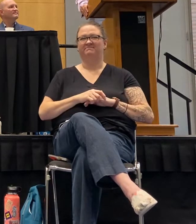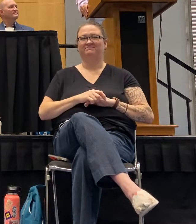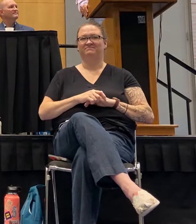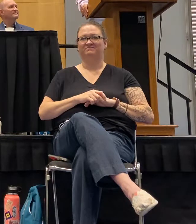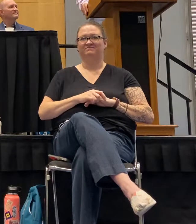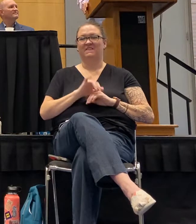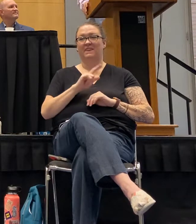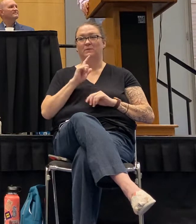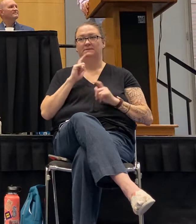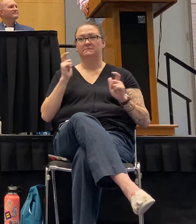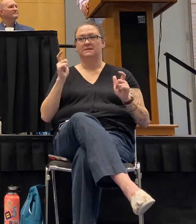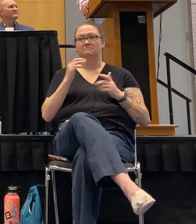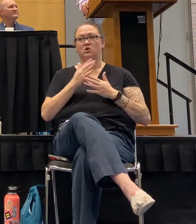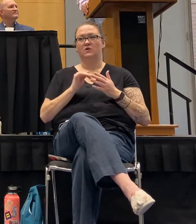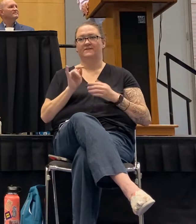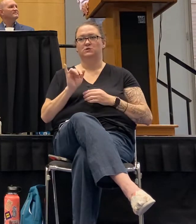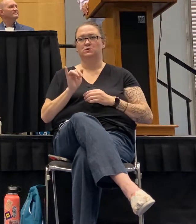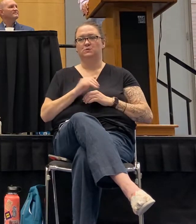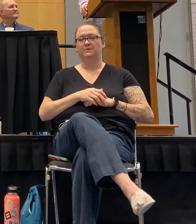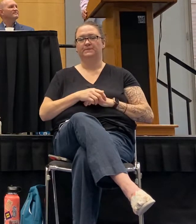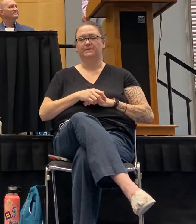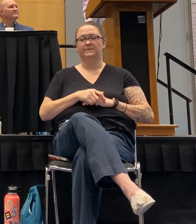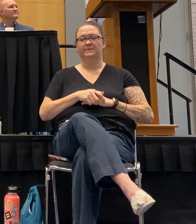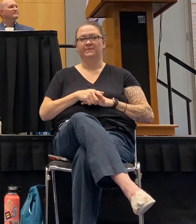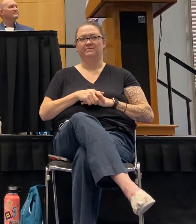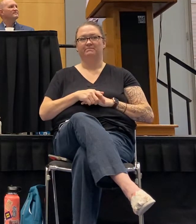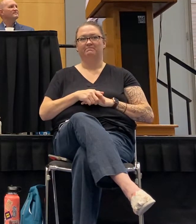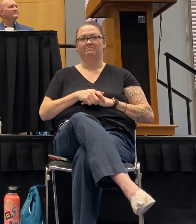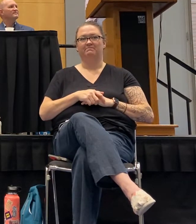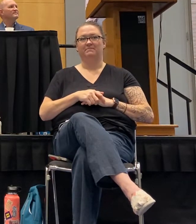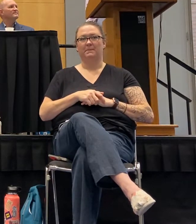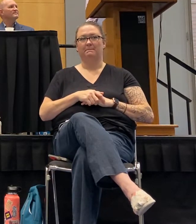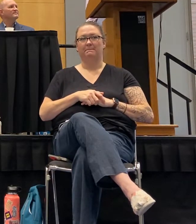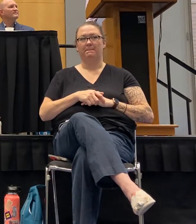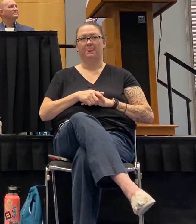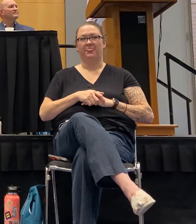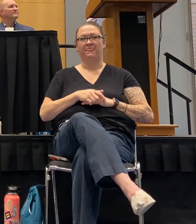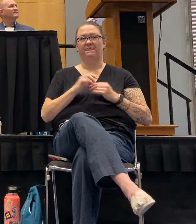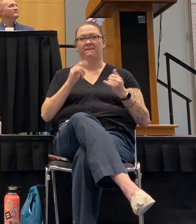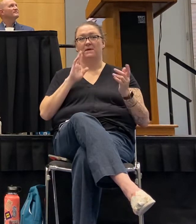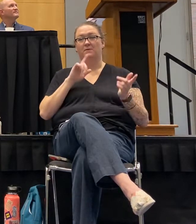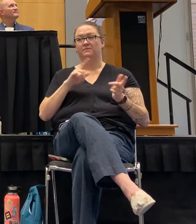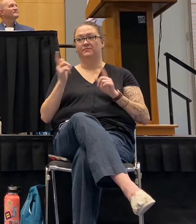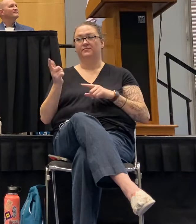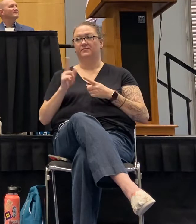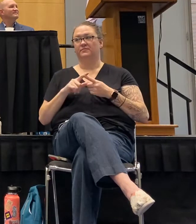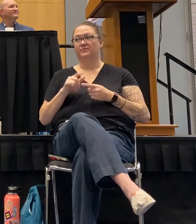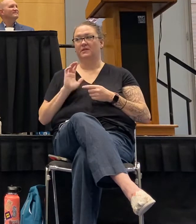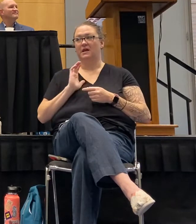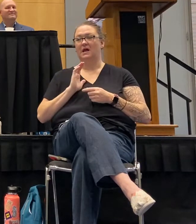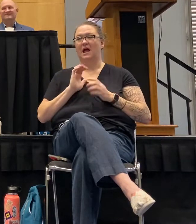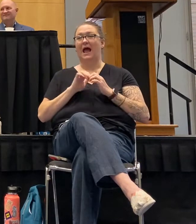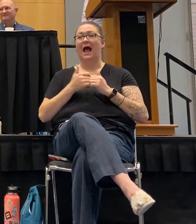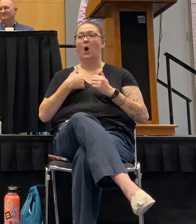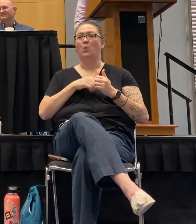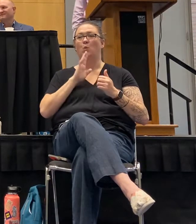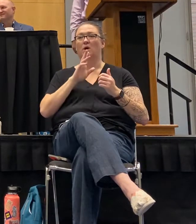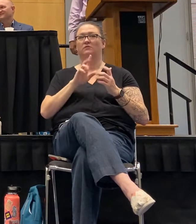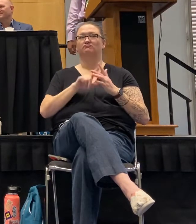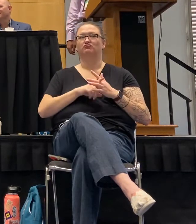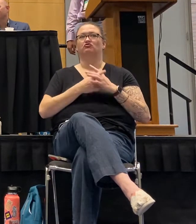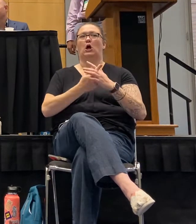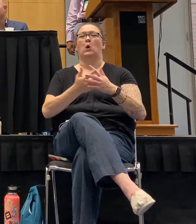that was a big part of it too. So now we're gonna go over to how we're implementing our new